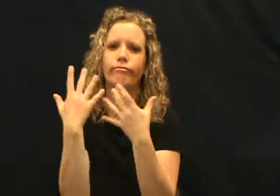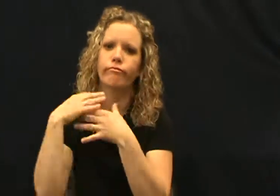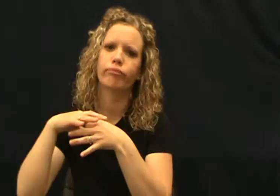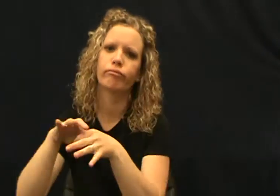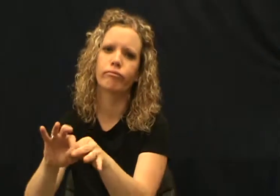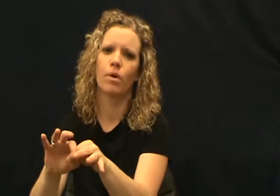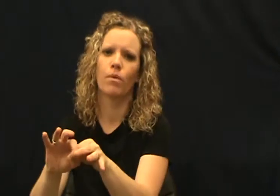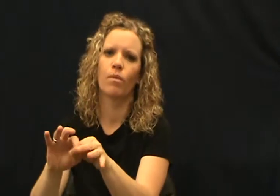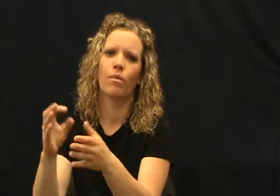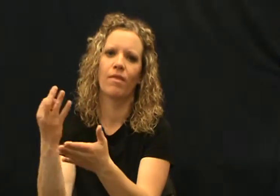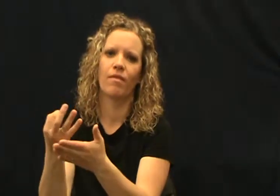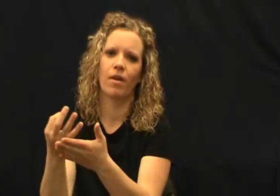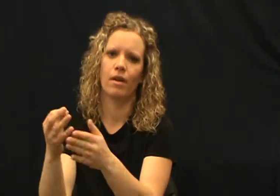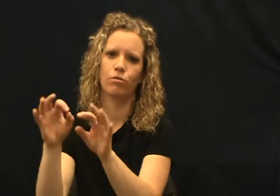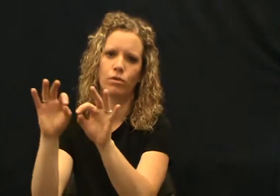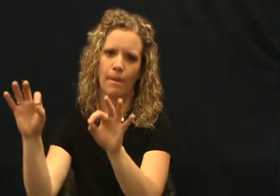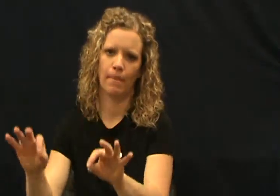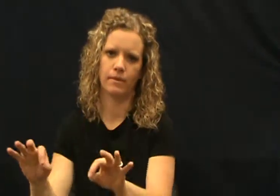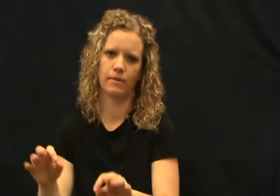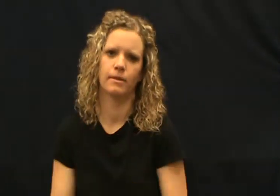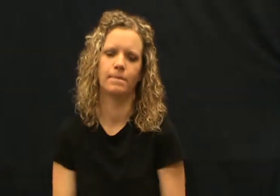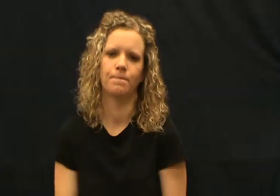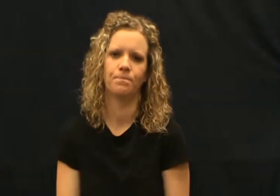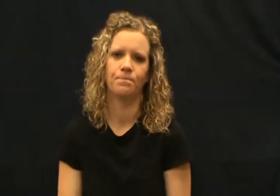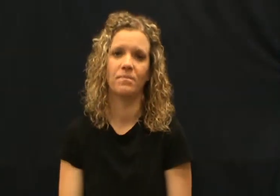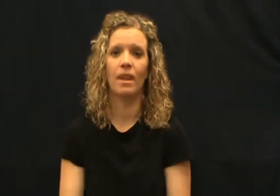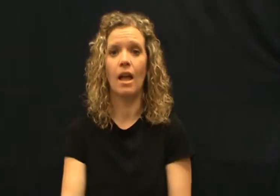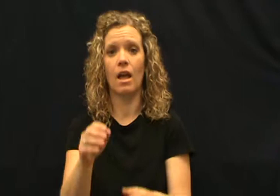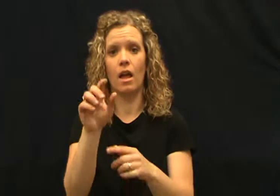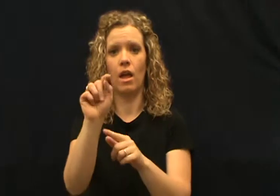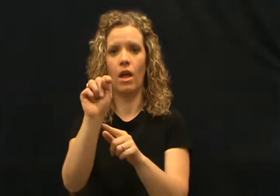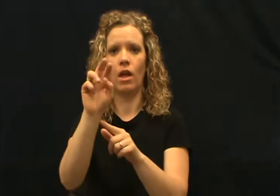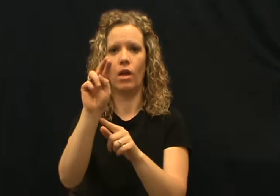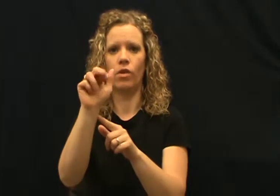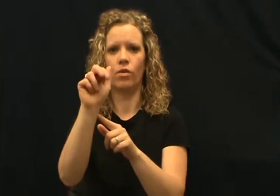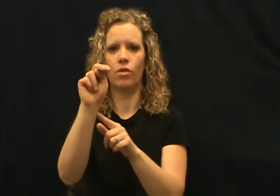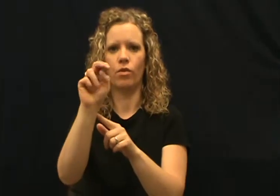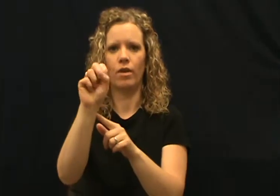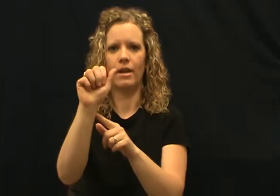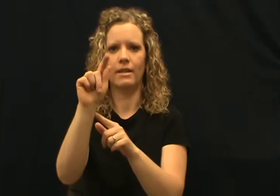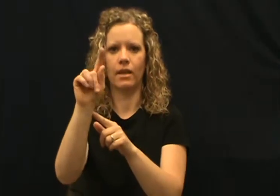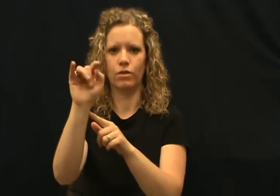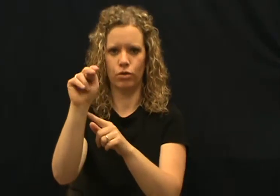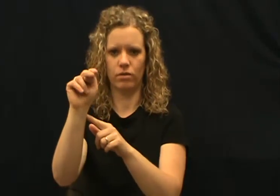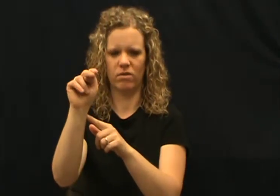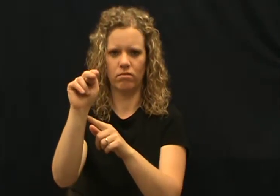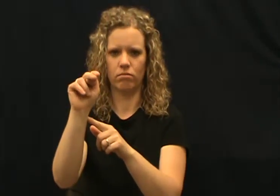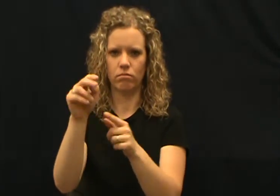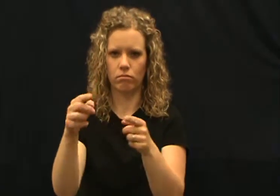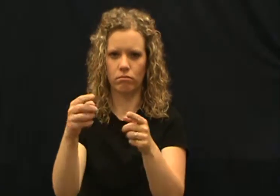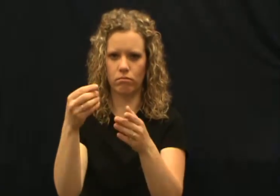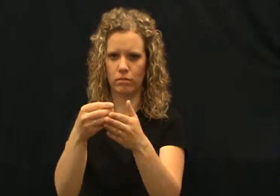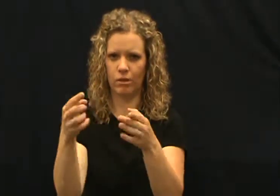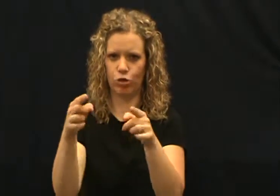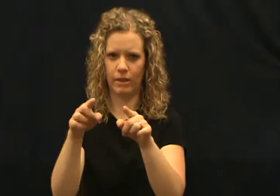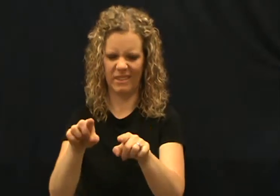A transaction is a business activity. It's something the business does that affects the basic accounting equation.